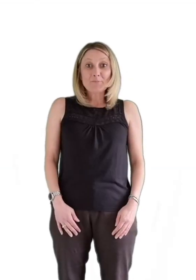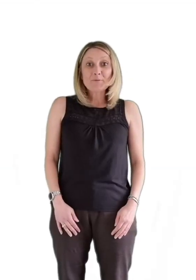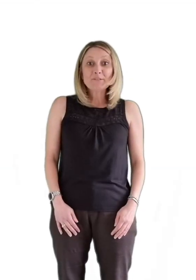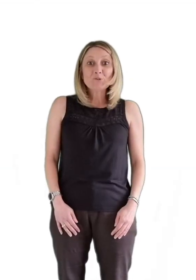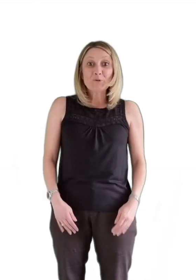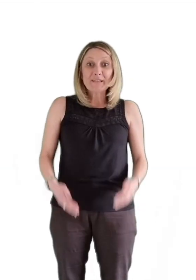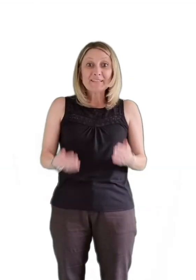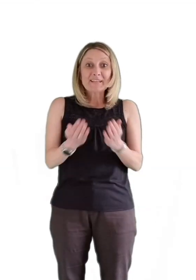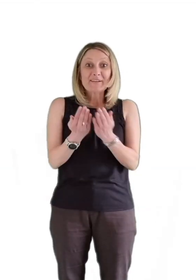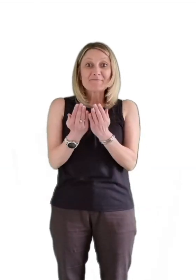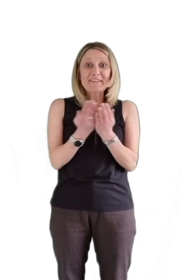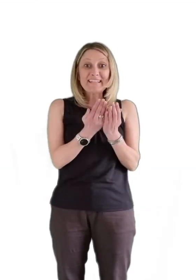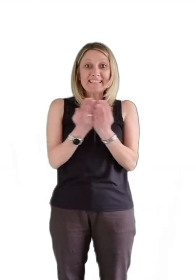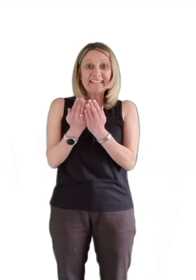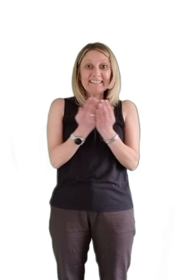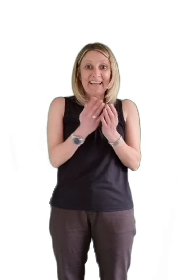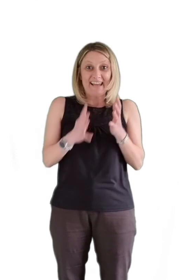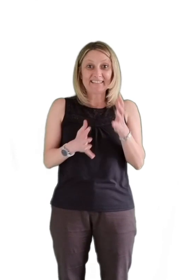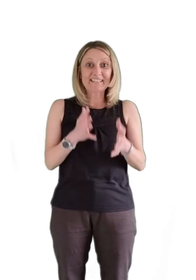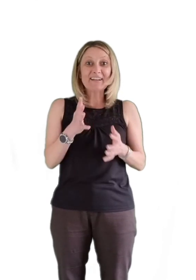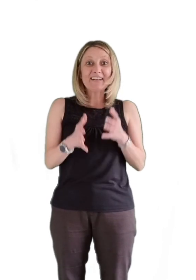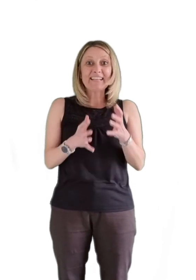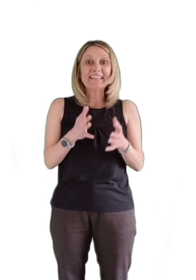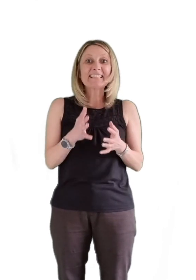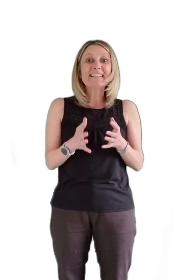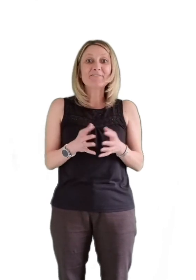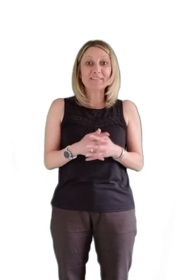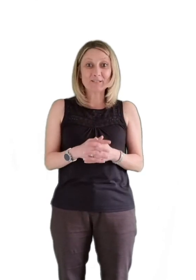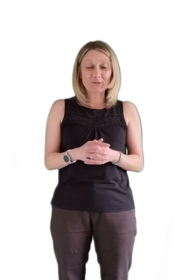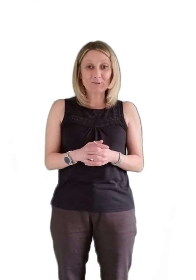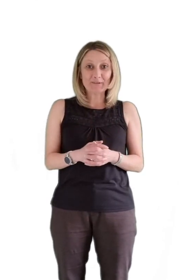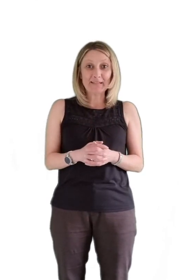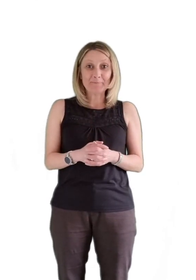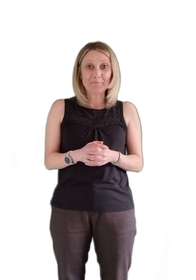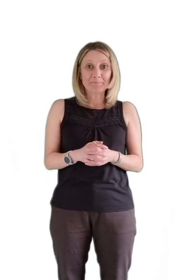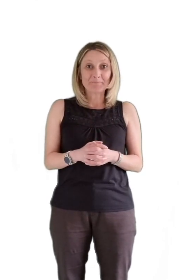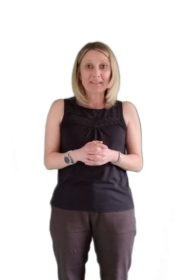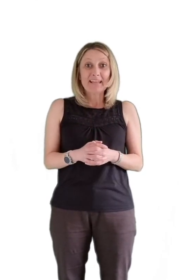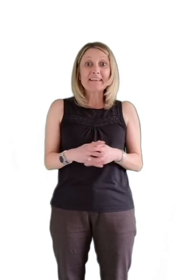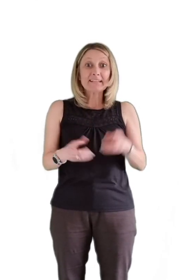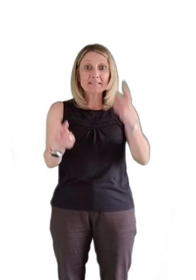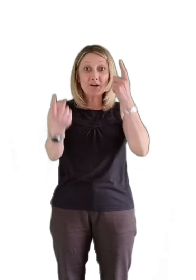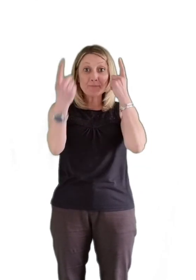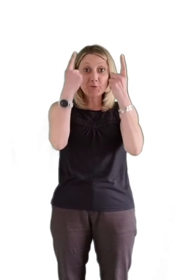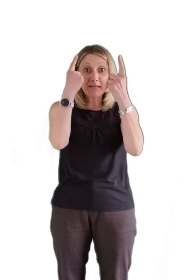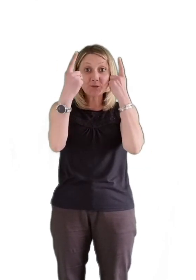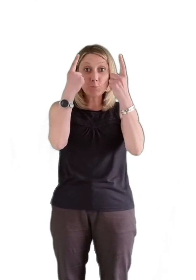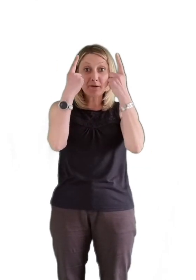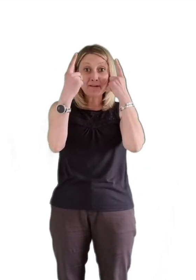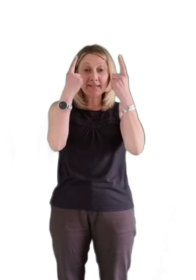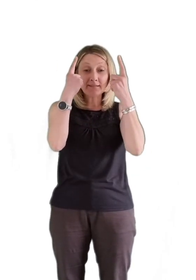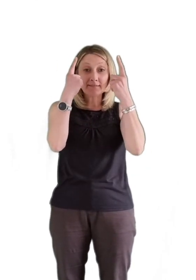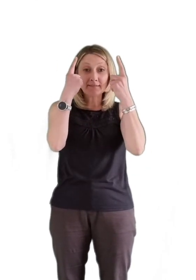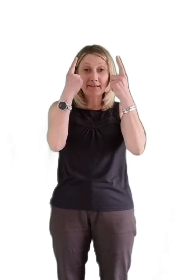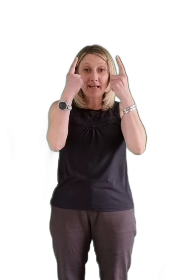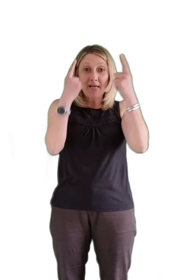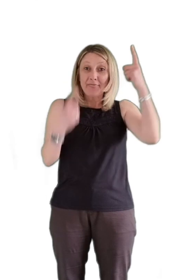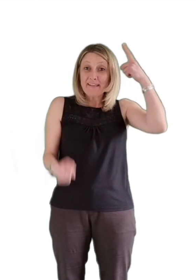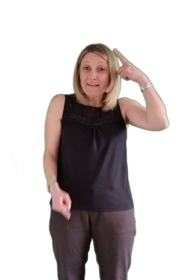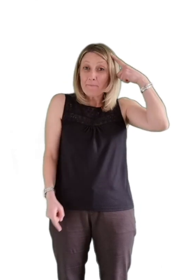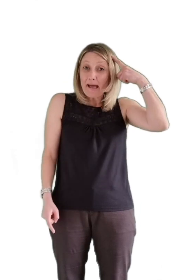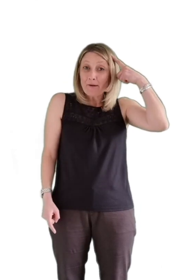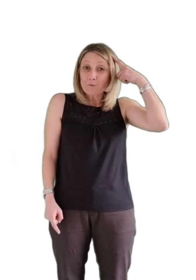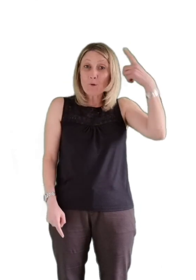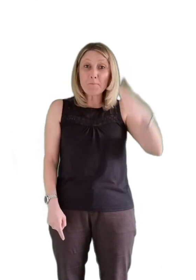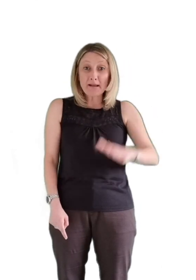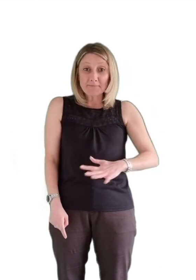I hope you enjoyed reading and signing this lovely story. Next time you get a worry,